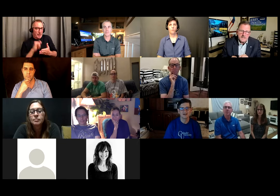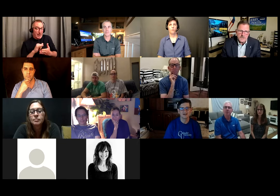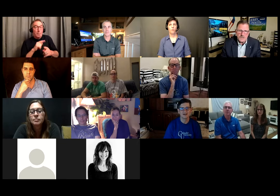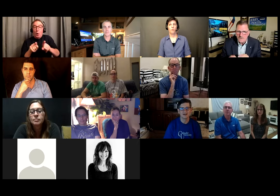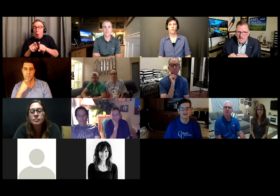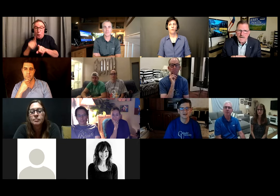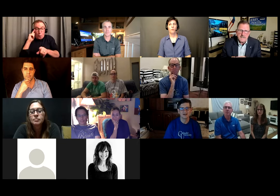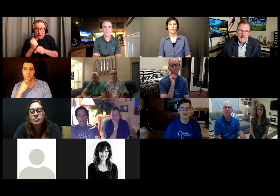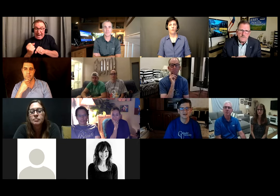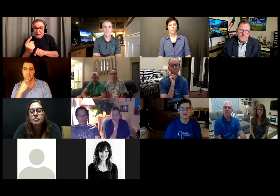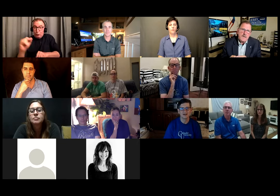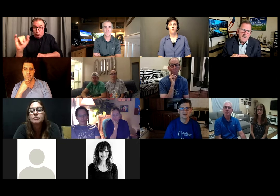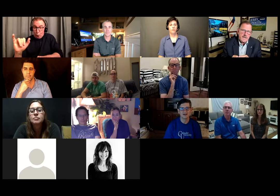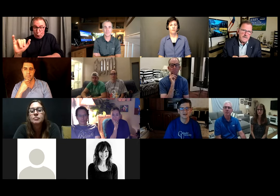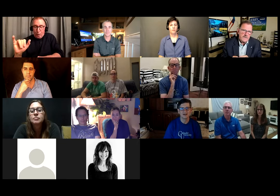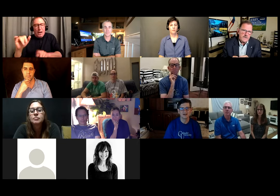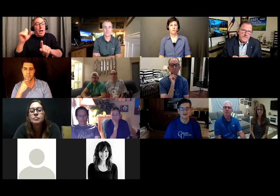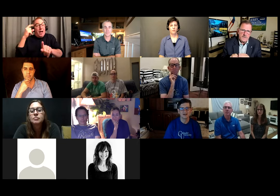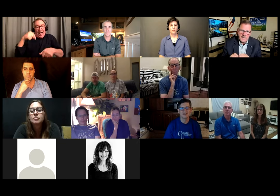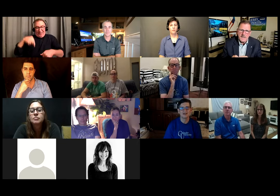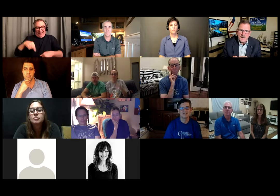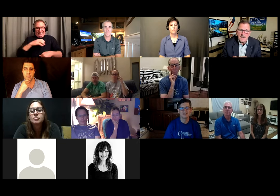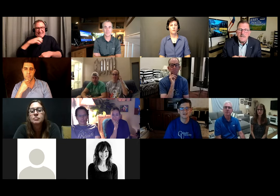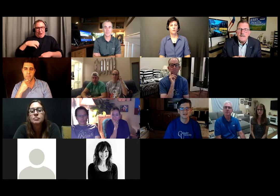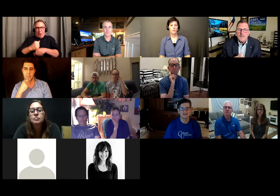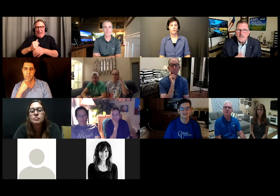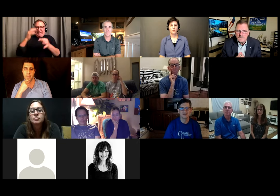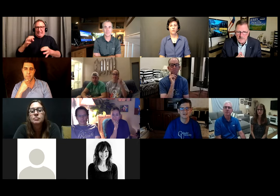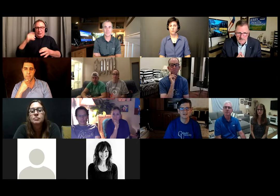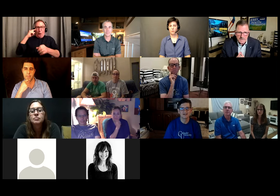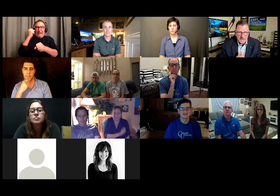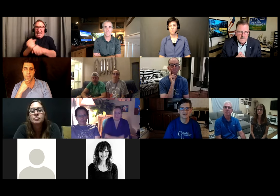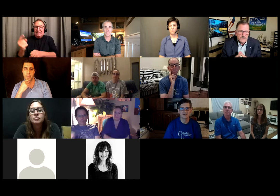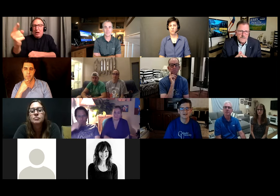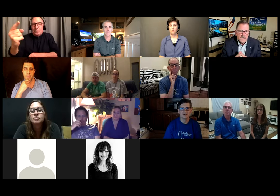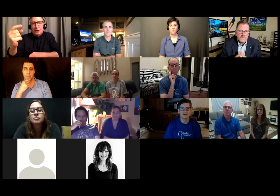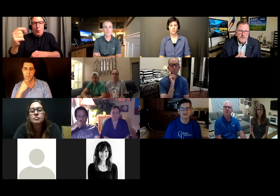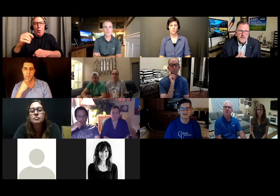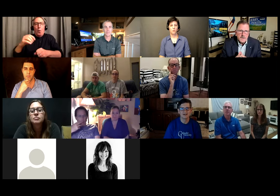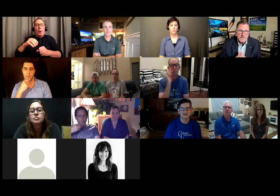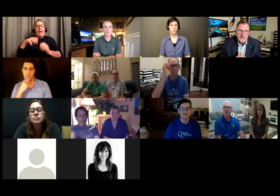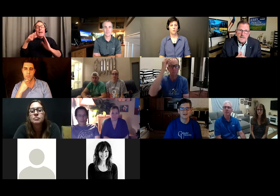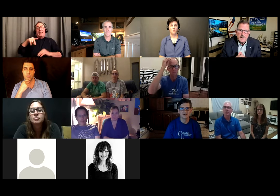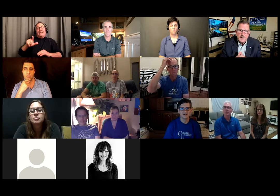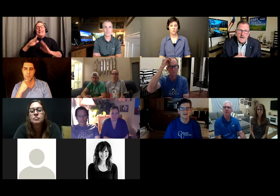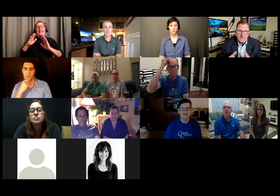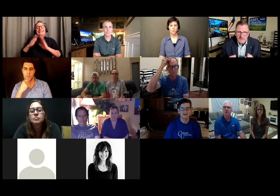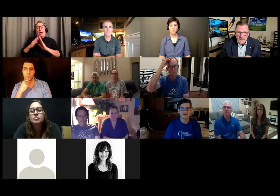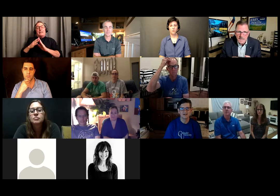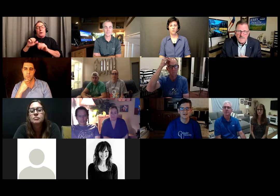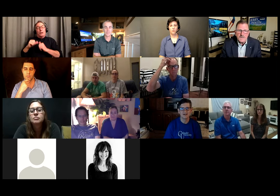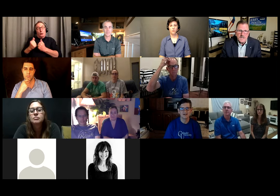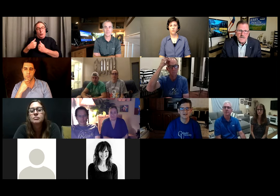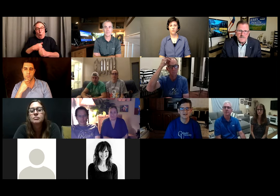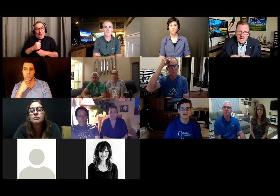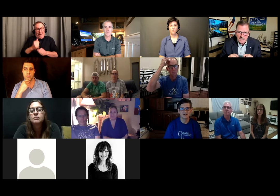making decisions for the next council, and we're not making decisions for the PDA, the Pleasanton Downtown Association, but I